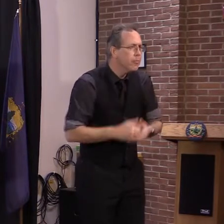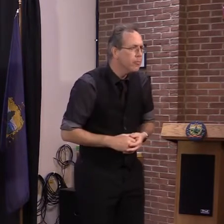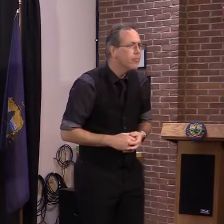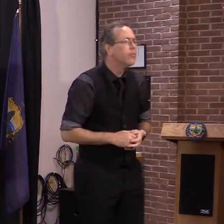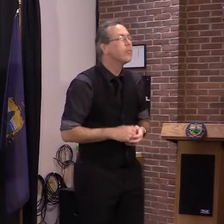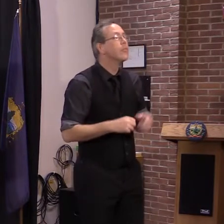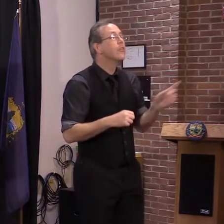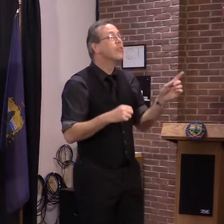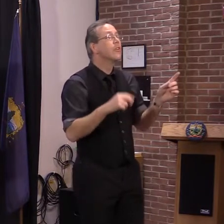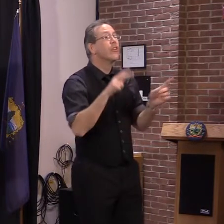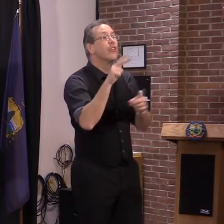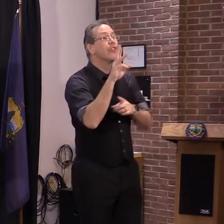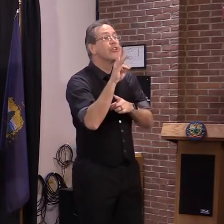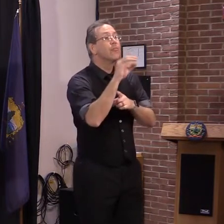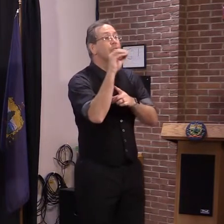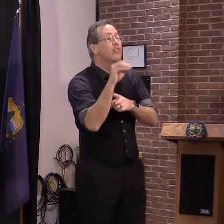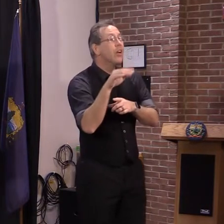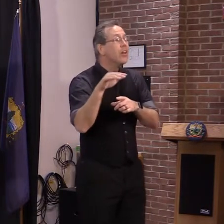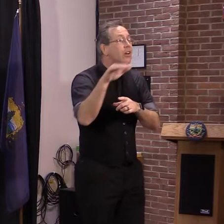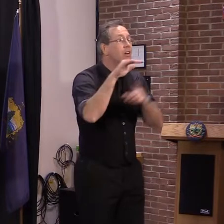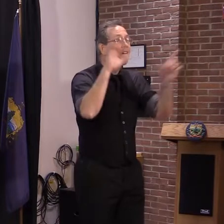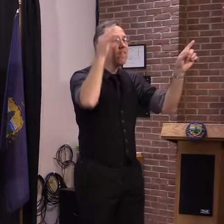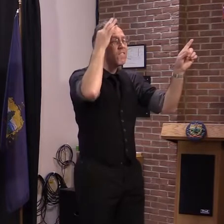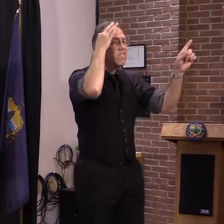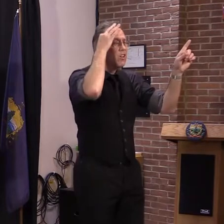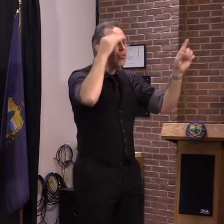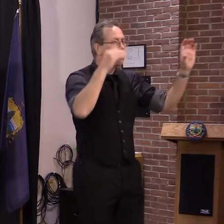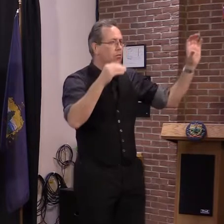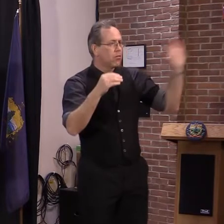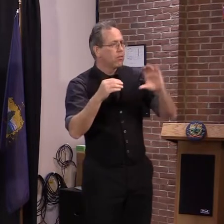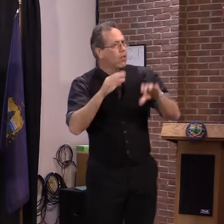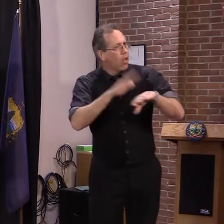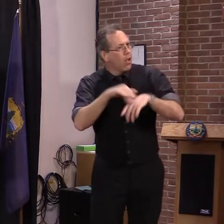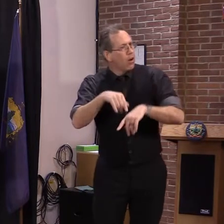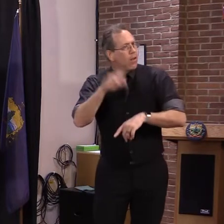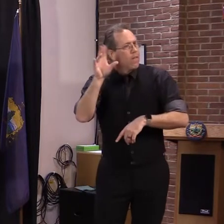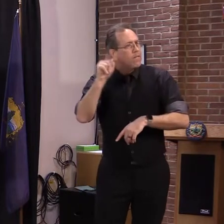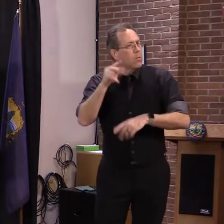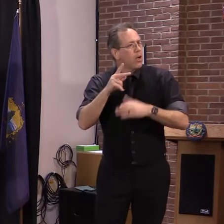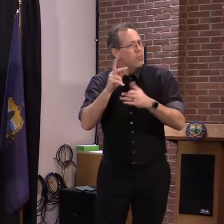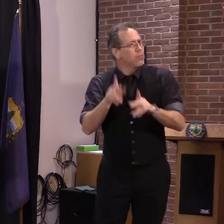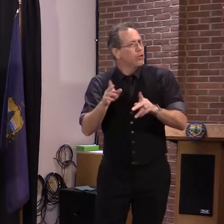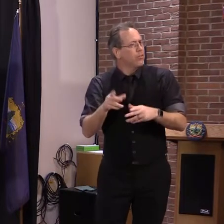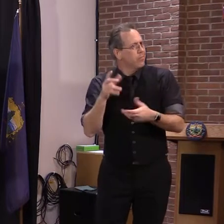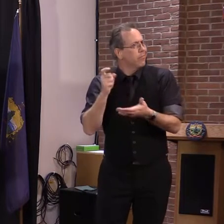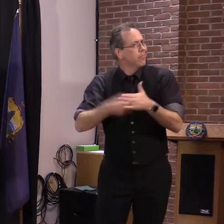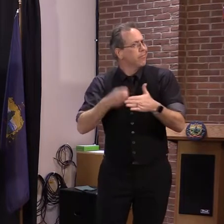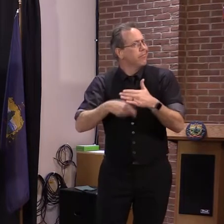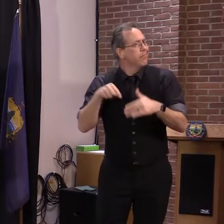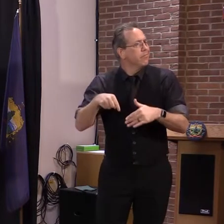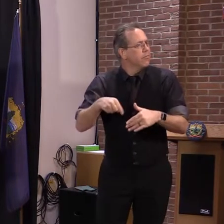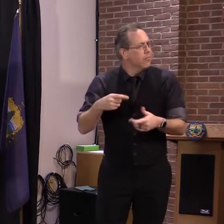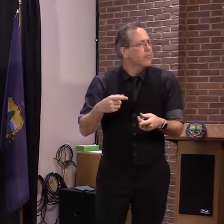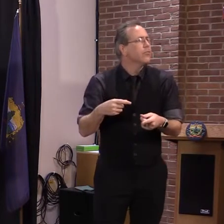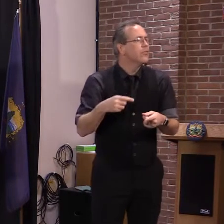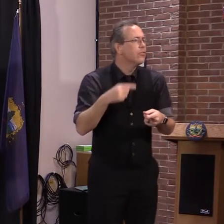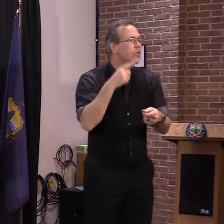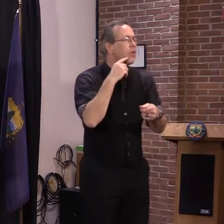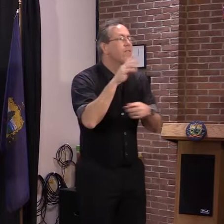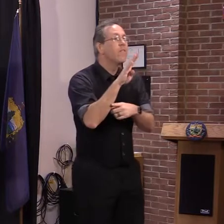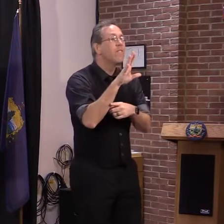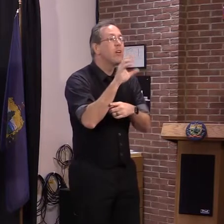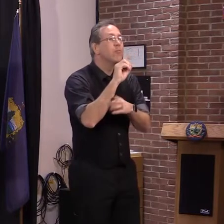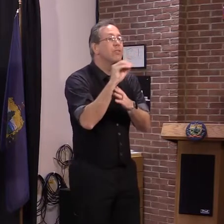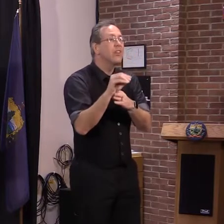tax credit on their Vermont tax return. The governor has proposed increasing that to 45%. This